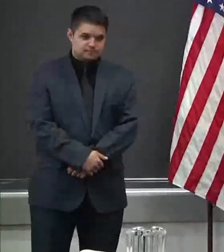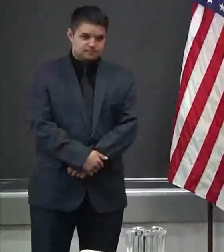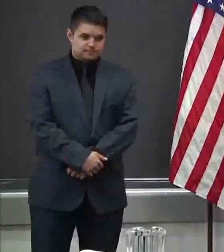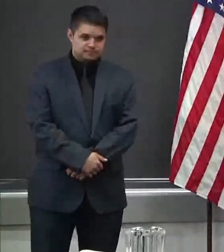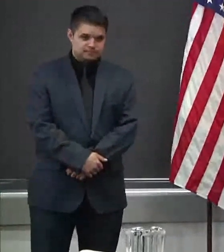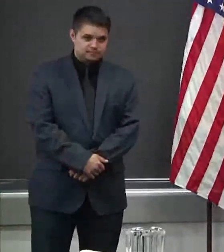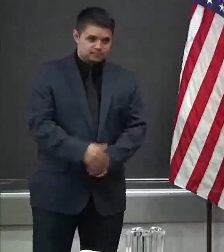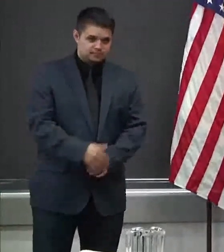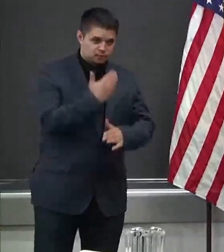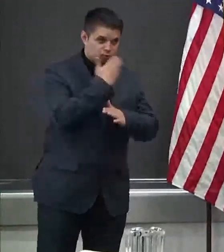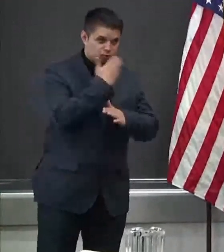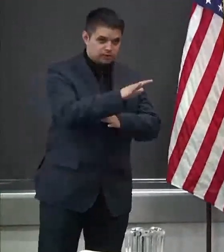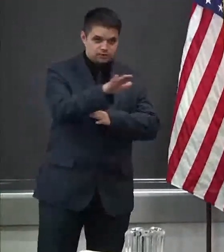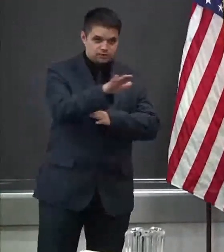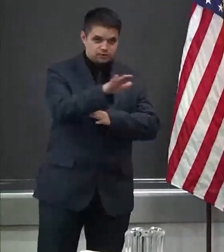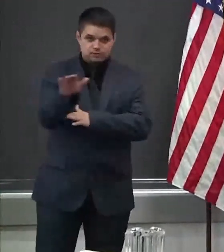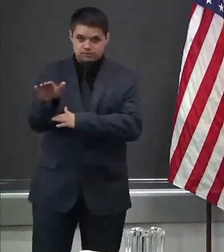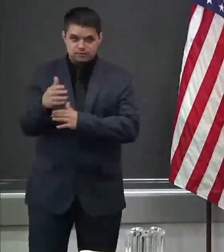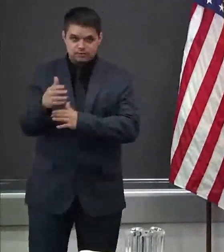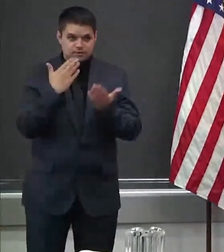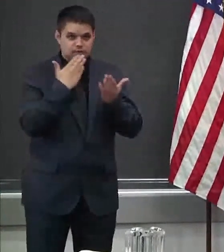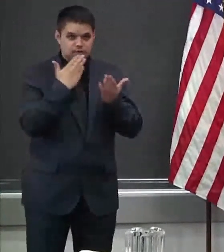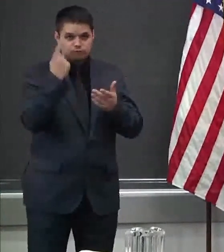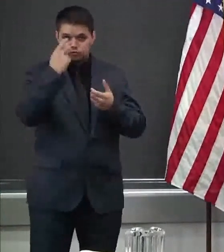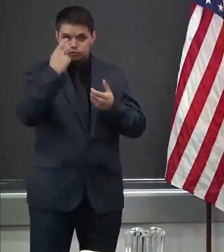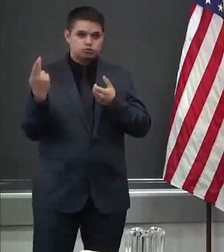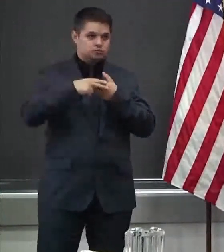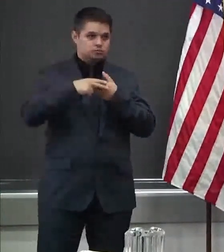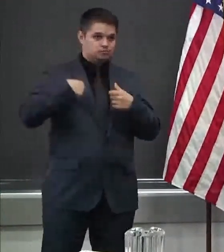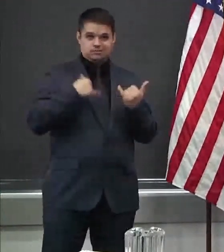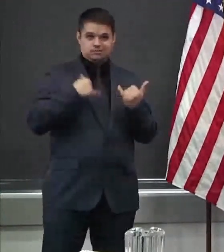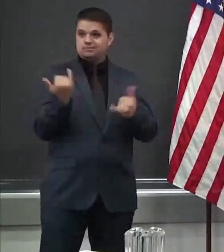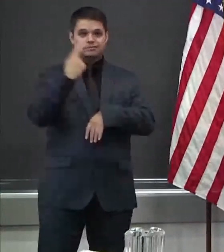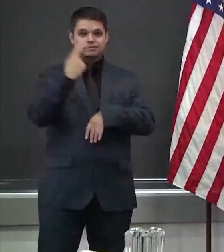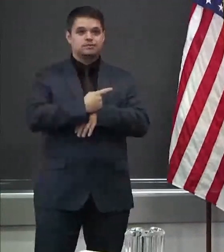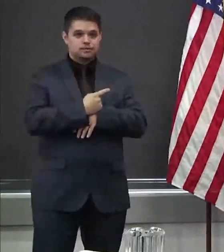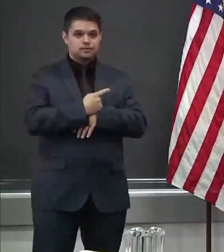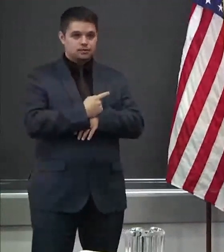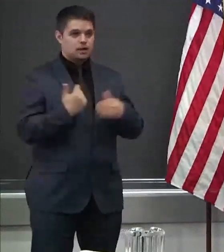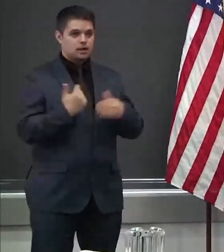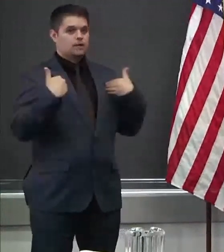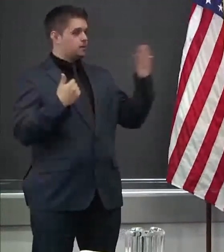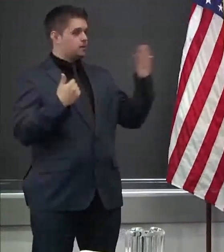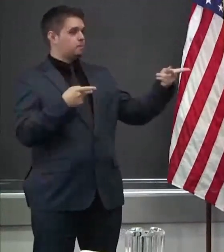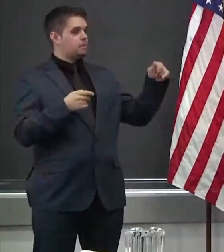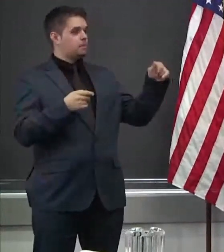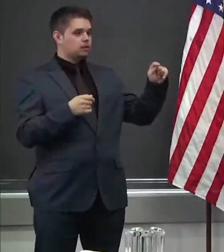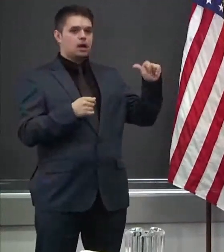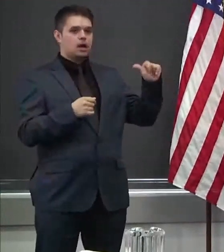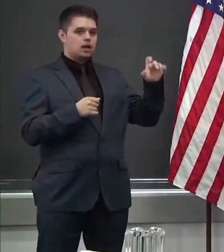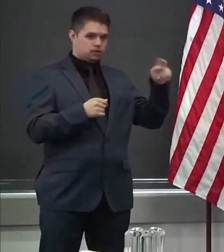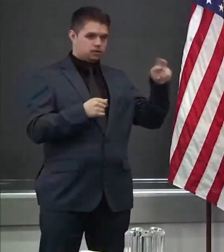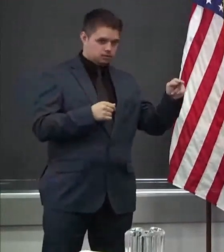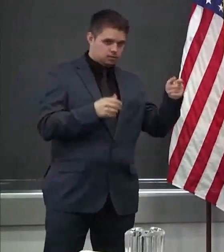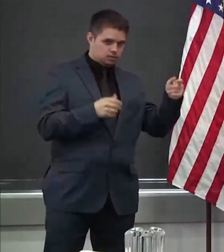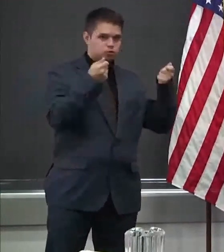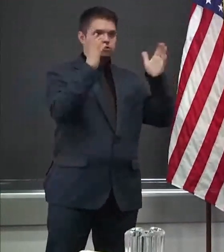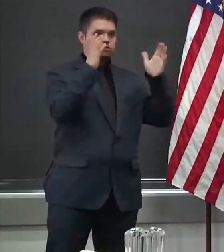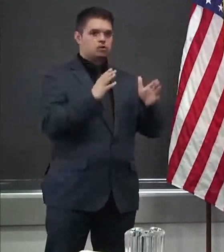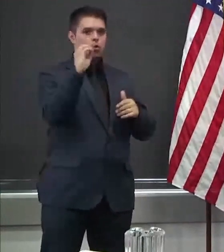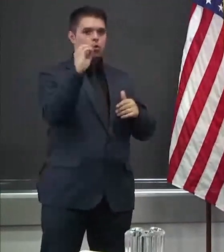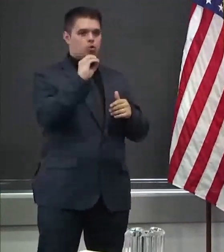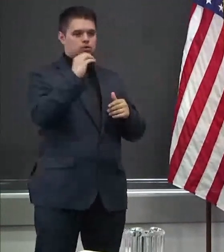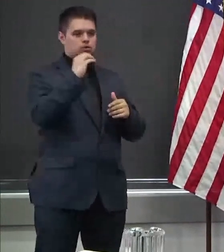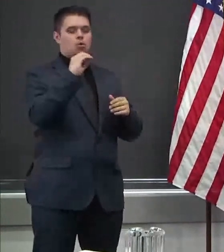Good afternoon. Thank you for joining us today. I'm joined by Pat Allen, Director of the Oregon Health Authority, and Dr.